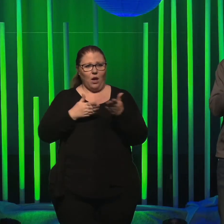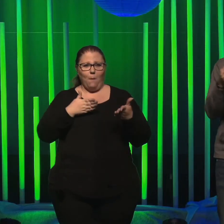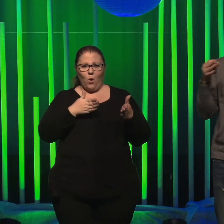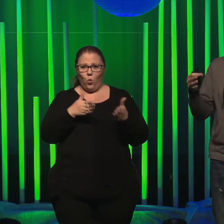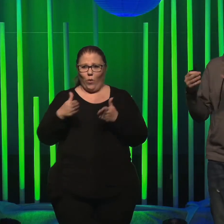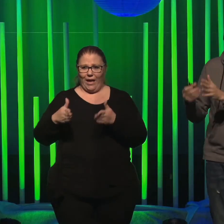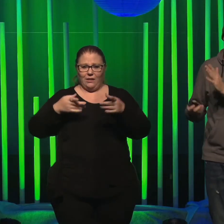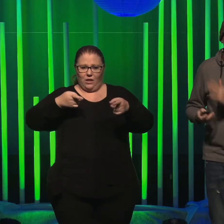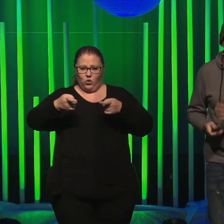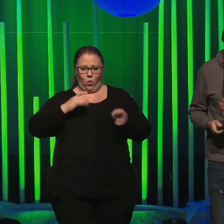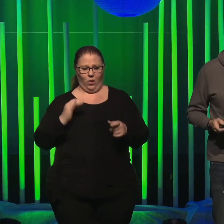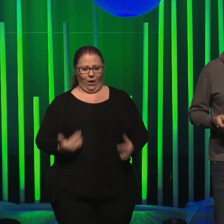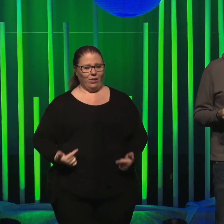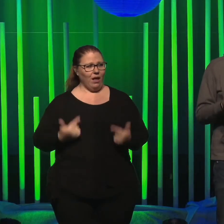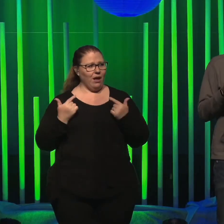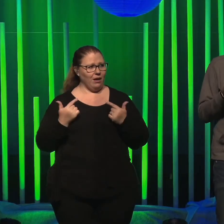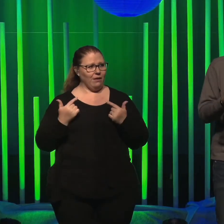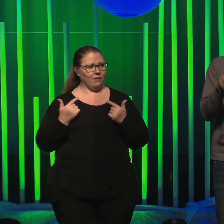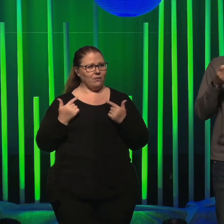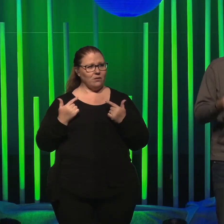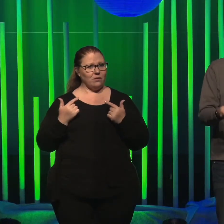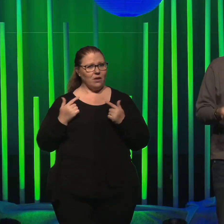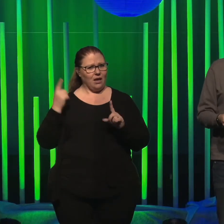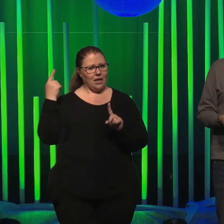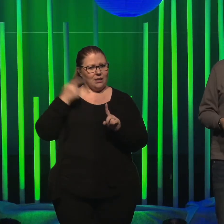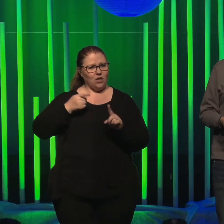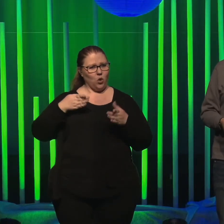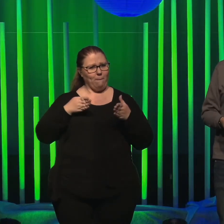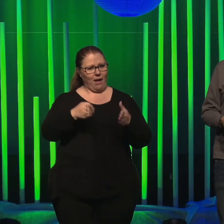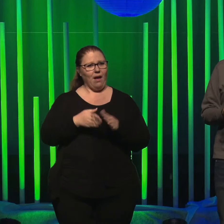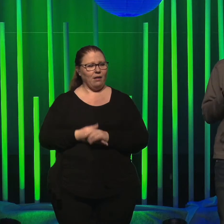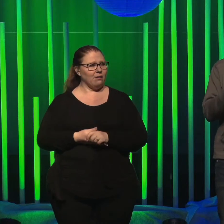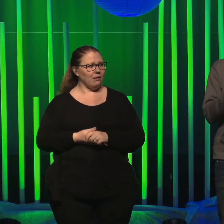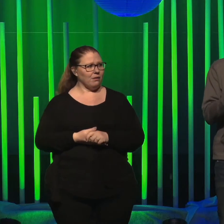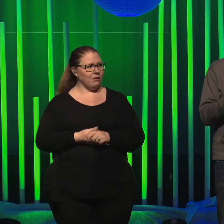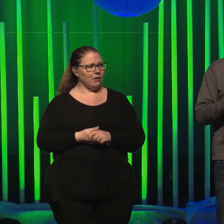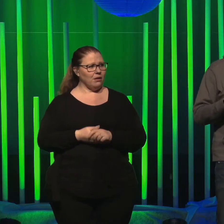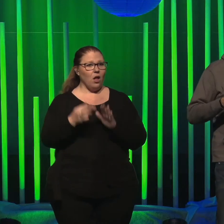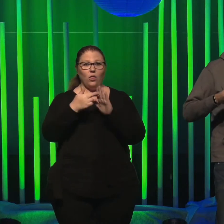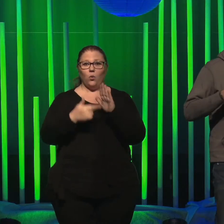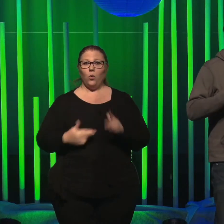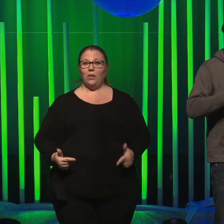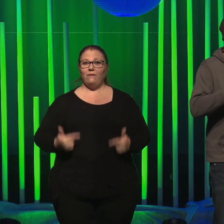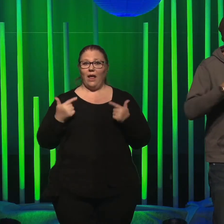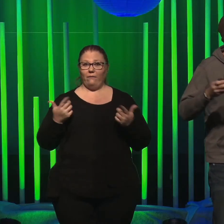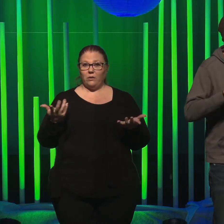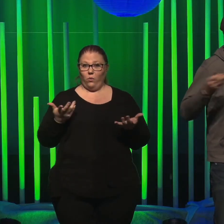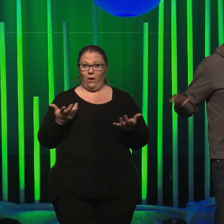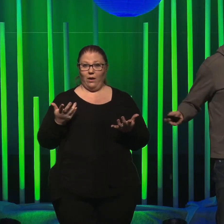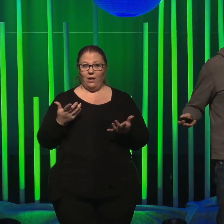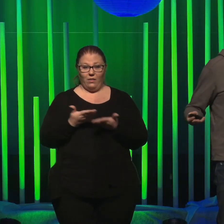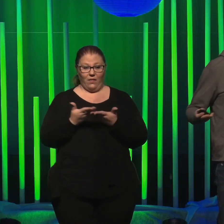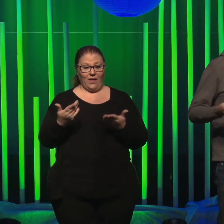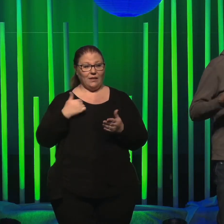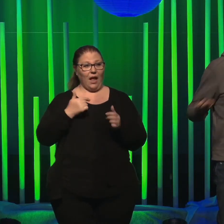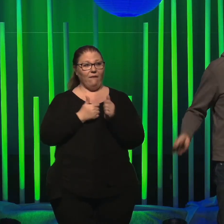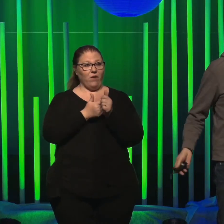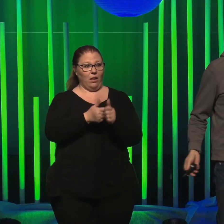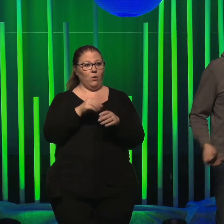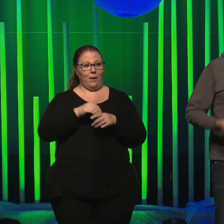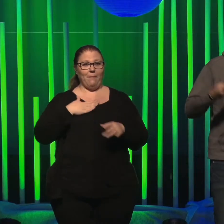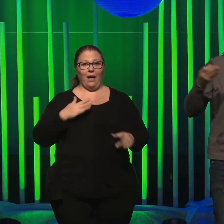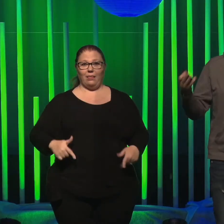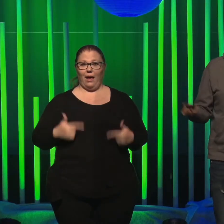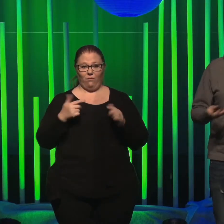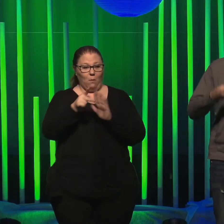to regulate our lives on an intentional path, right? And so rule of life is just like these things that I live by, some principles